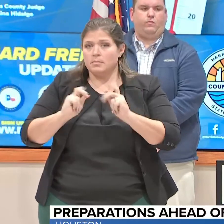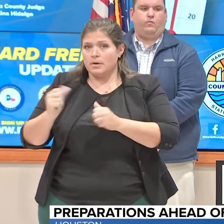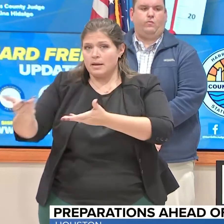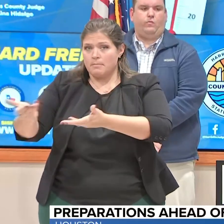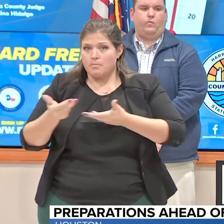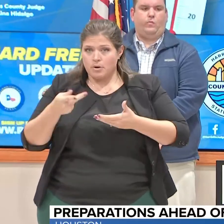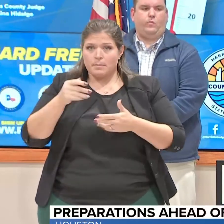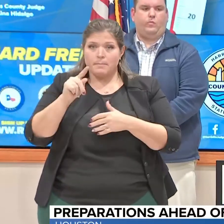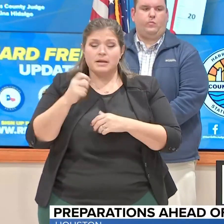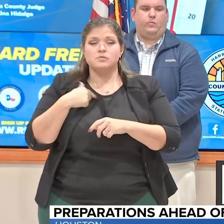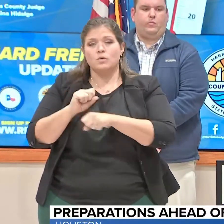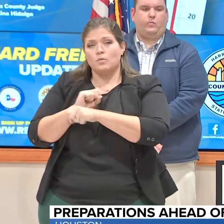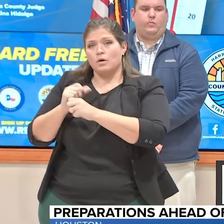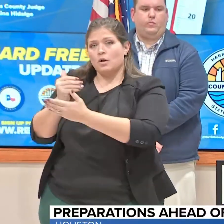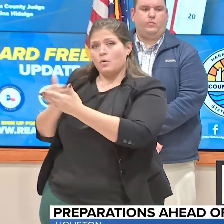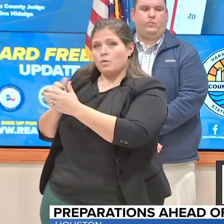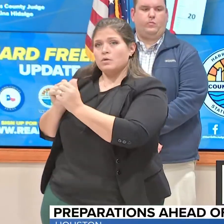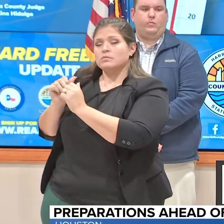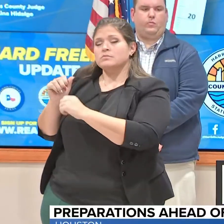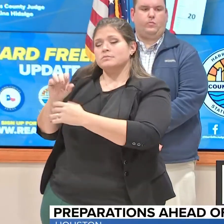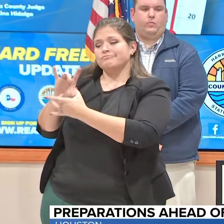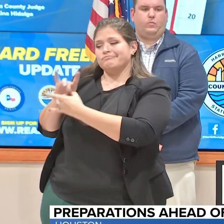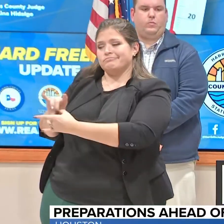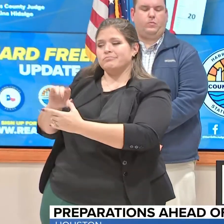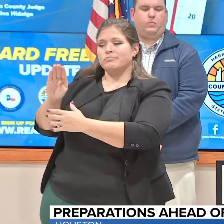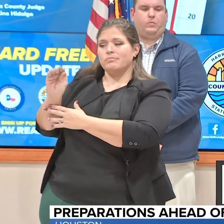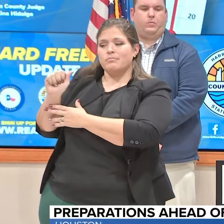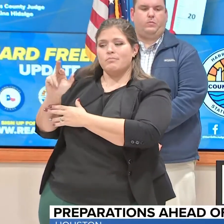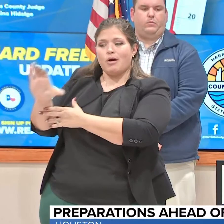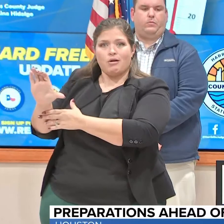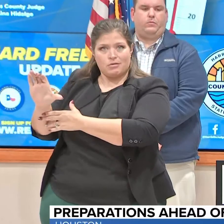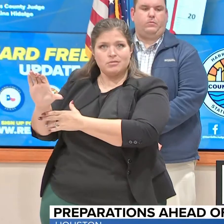closely with Bark, for example, to accommodate